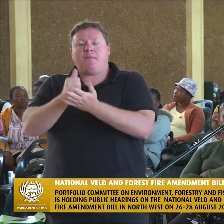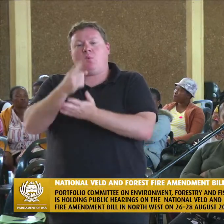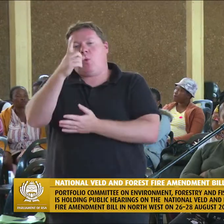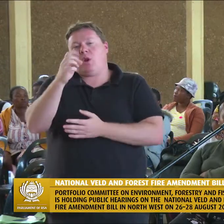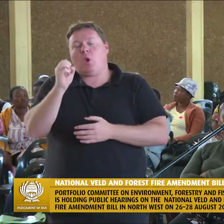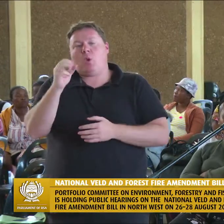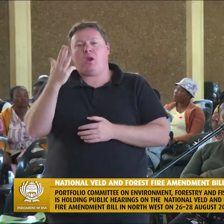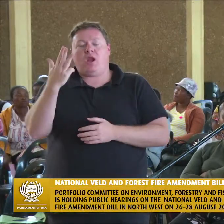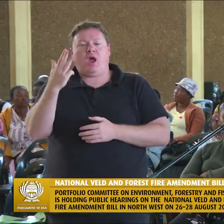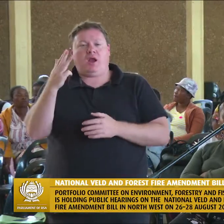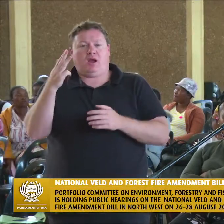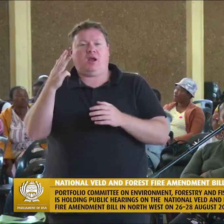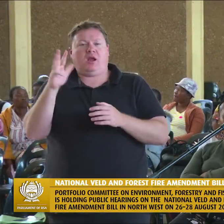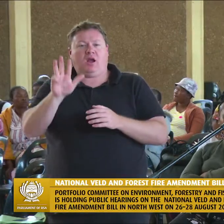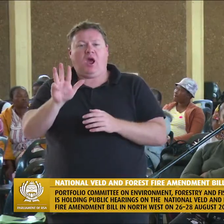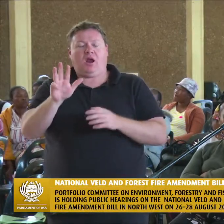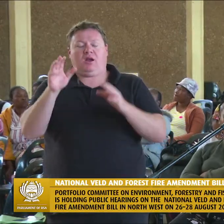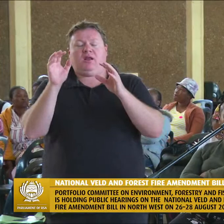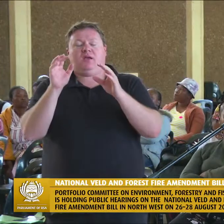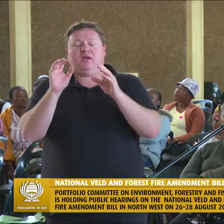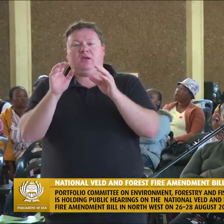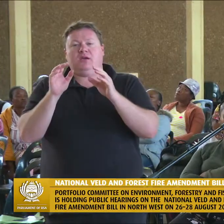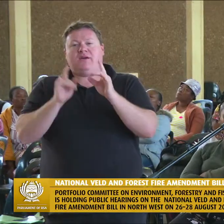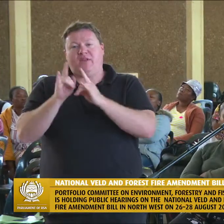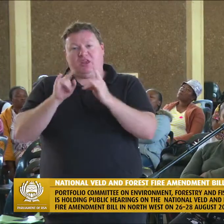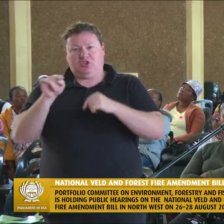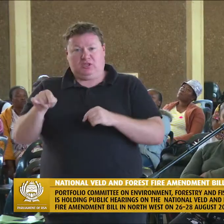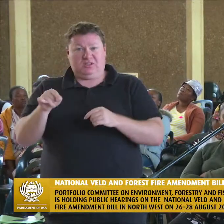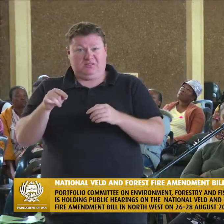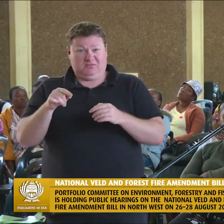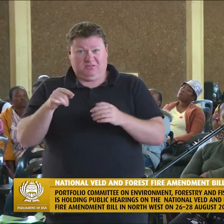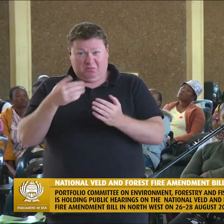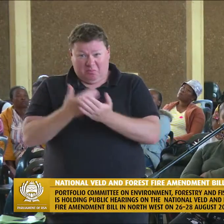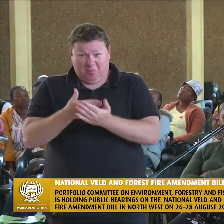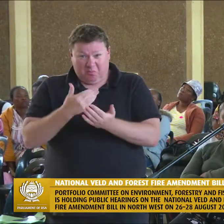the question is will it manage